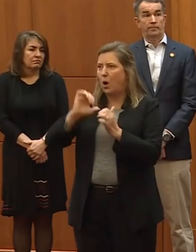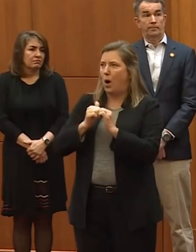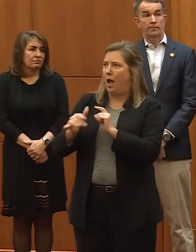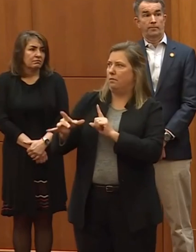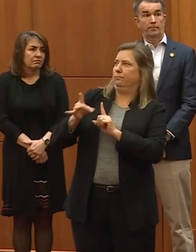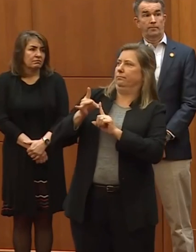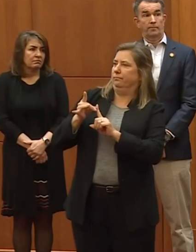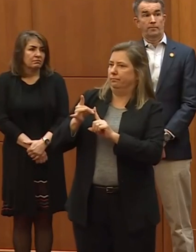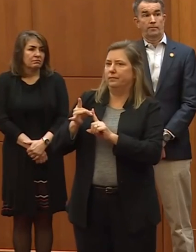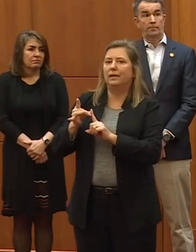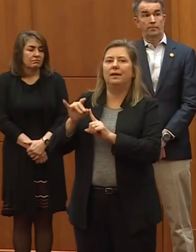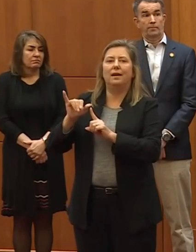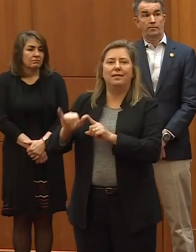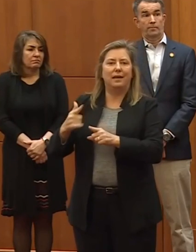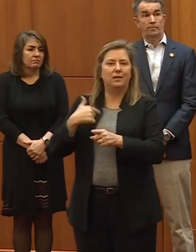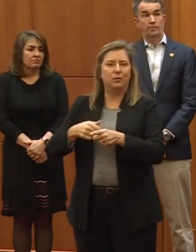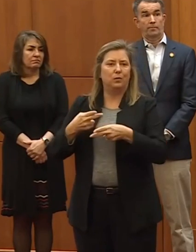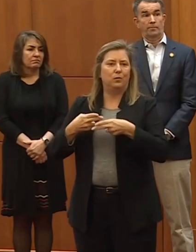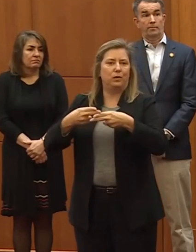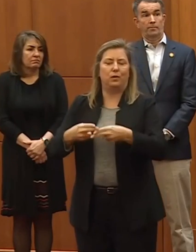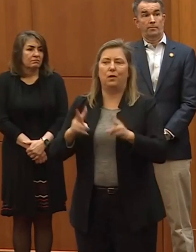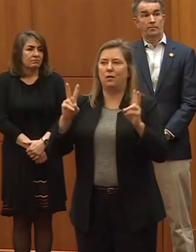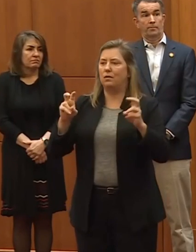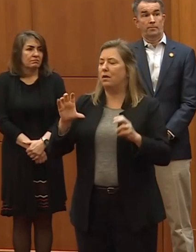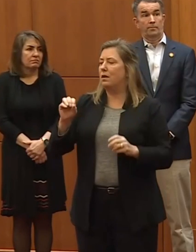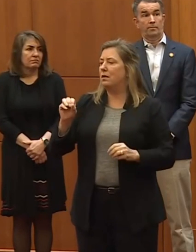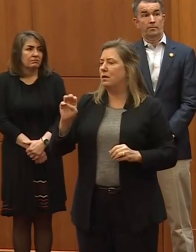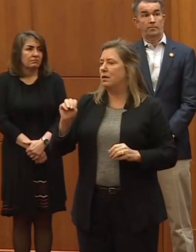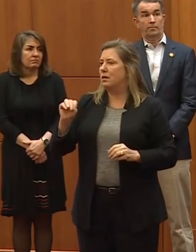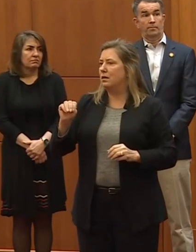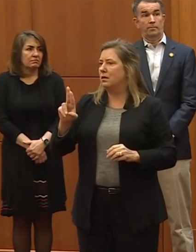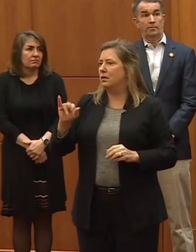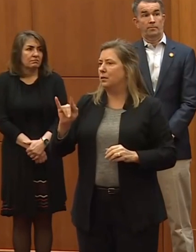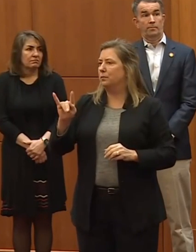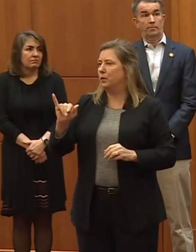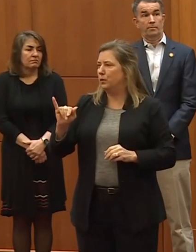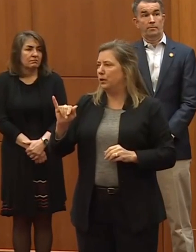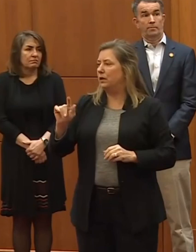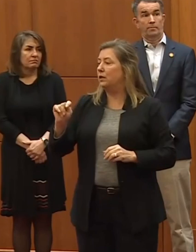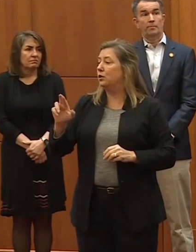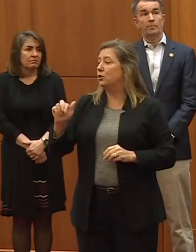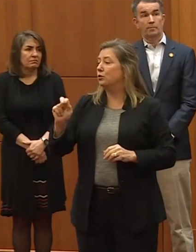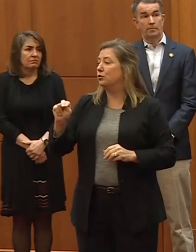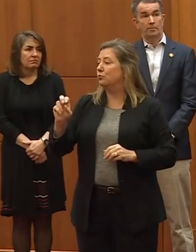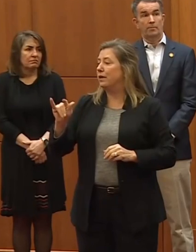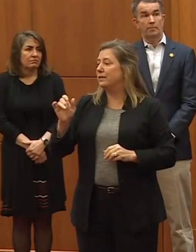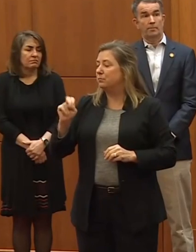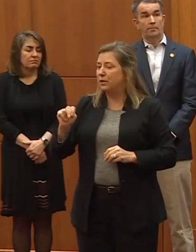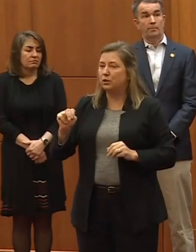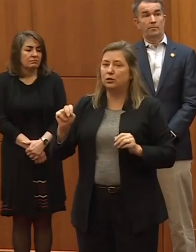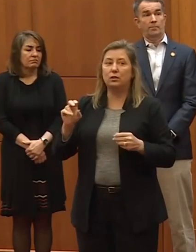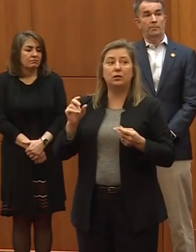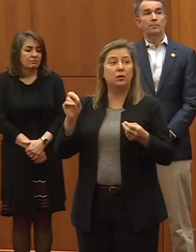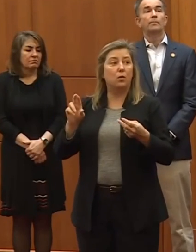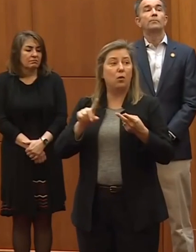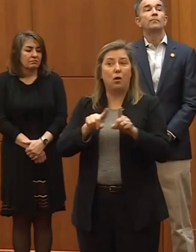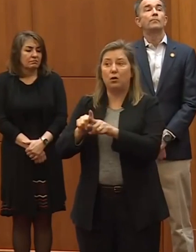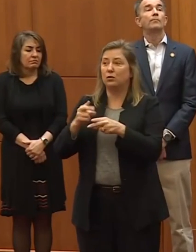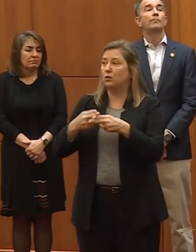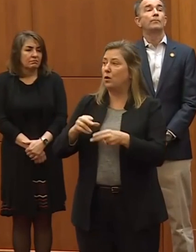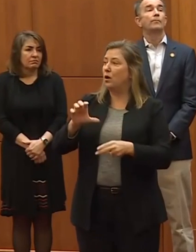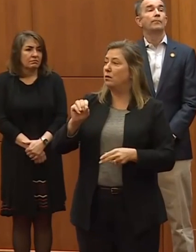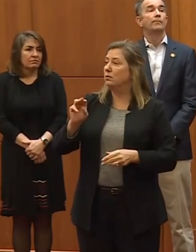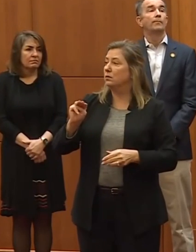is what we would classify as community transmission or community spread. So